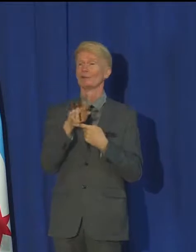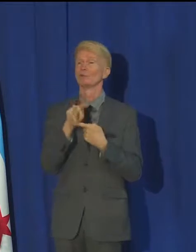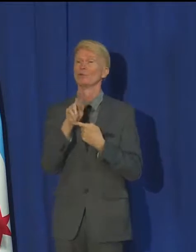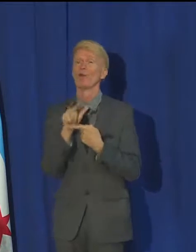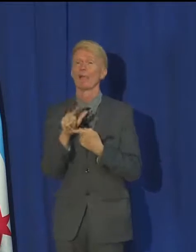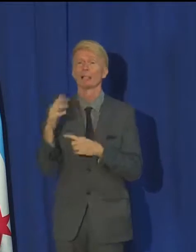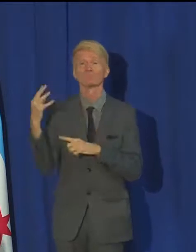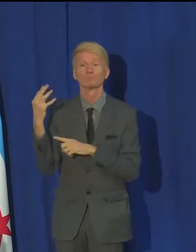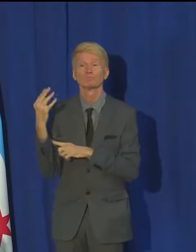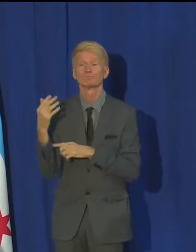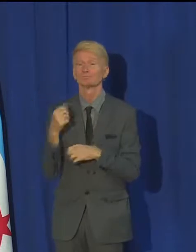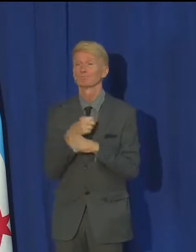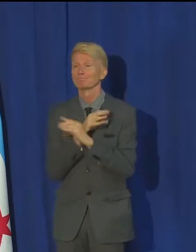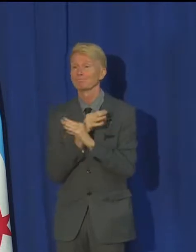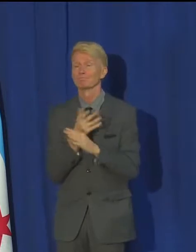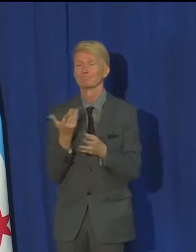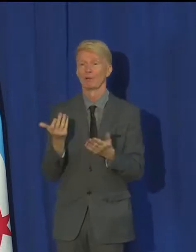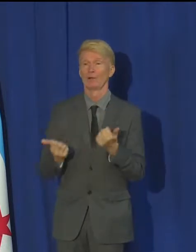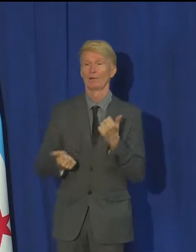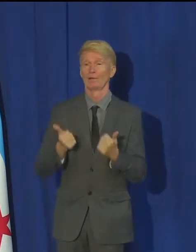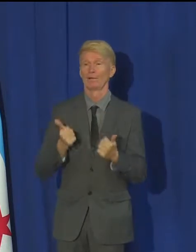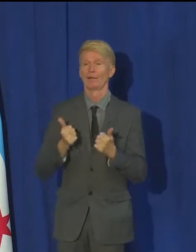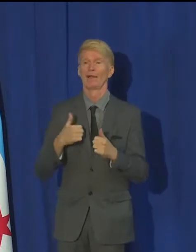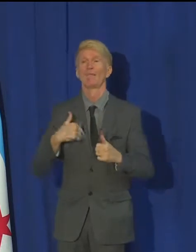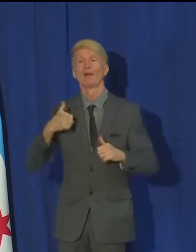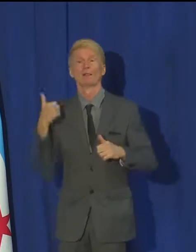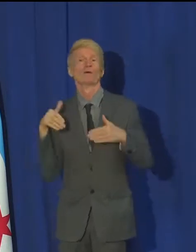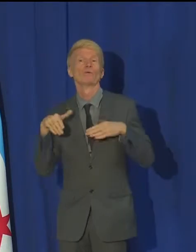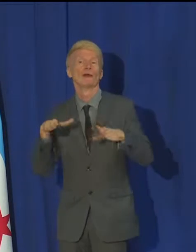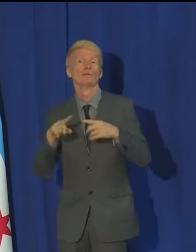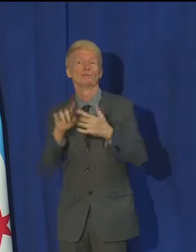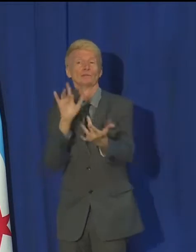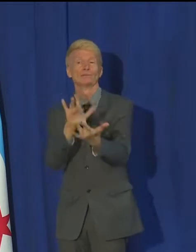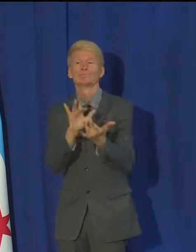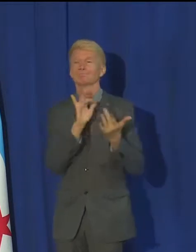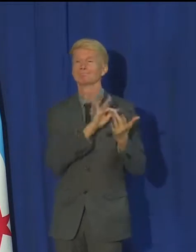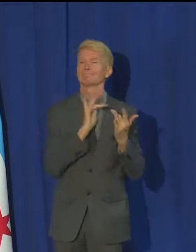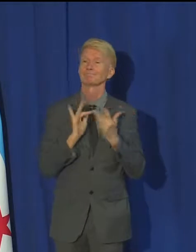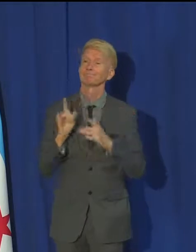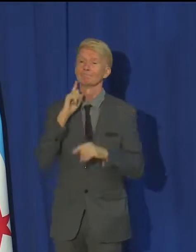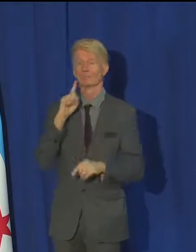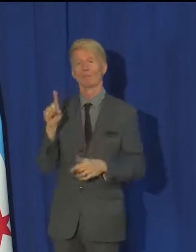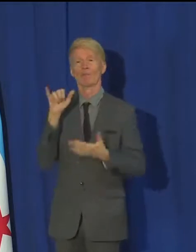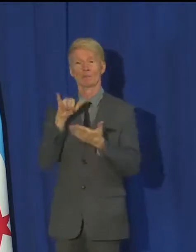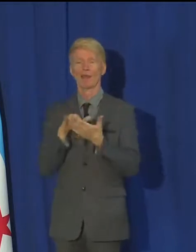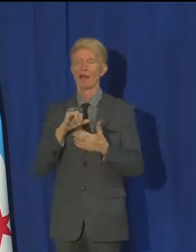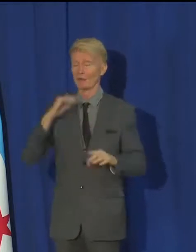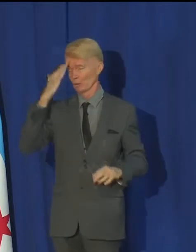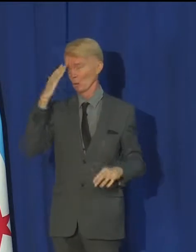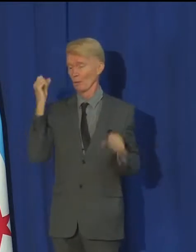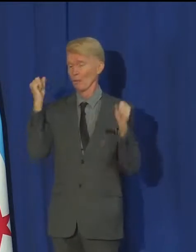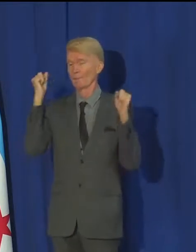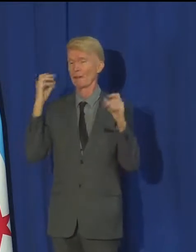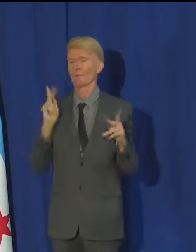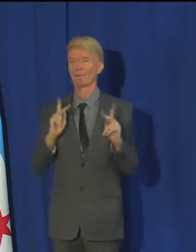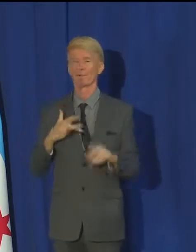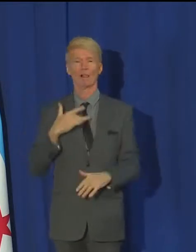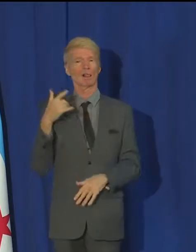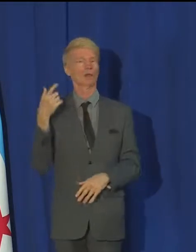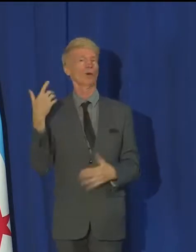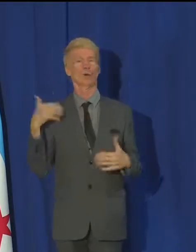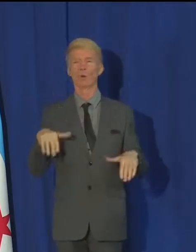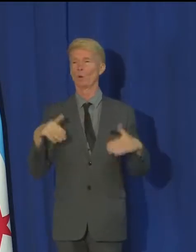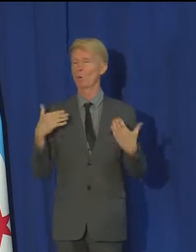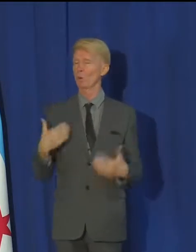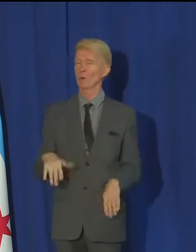making sure that there's other ways for connecting outside of large services. I know that this is one of the areas that has been the hardest for many, many